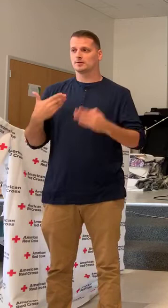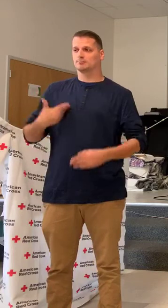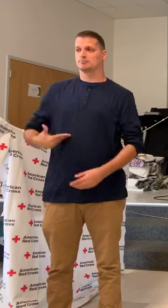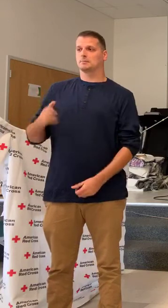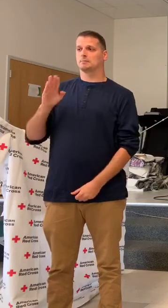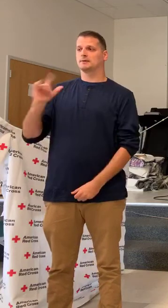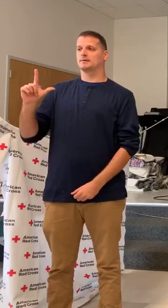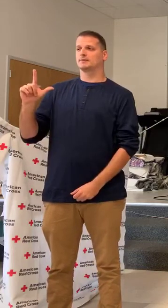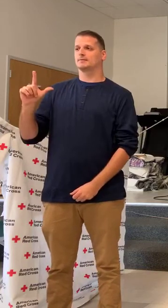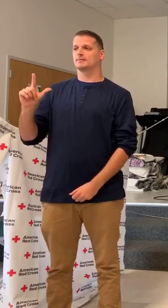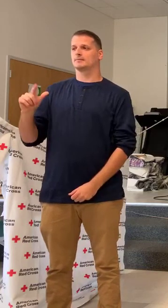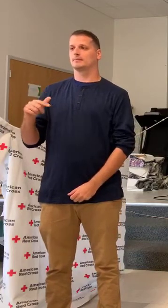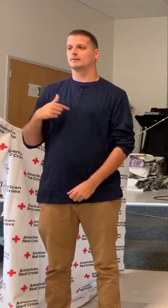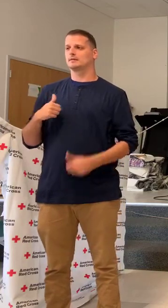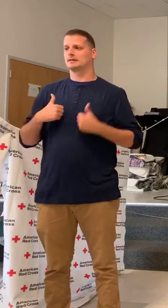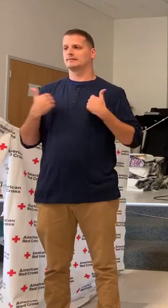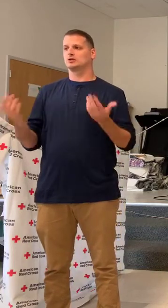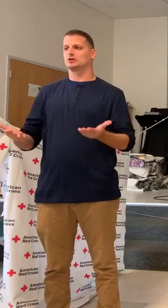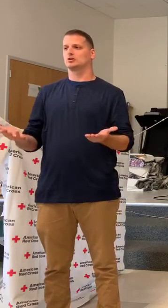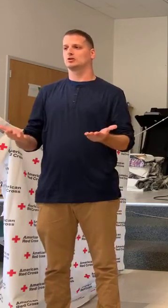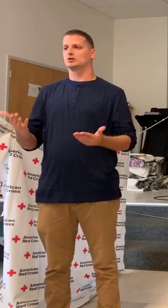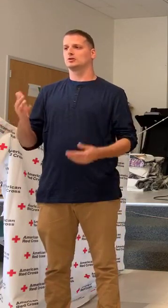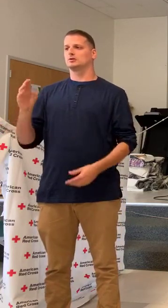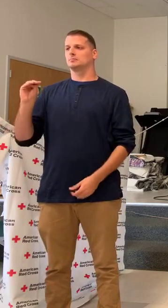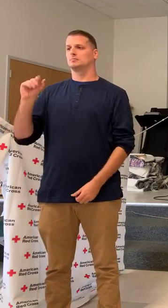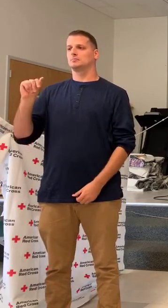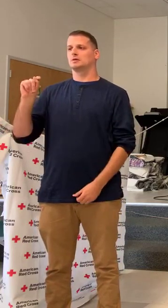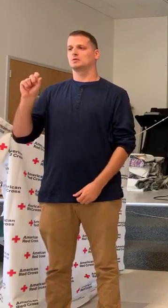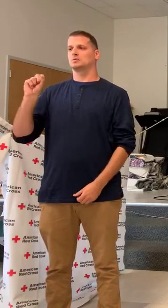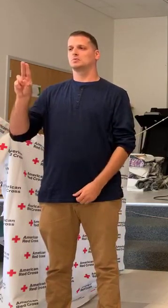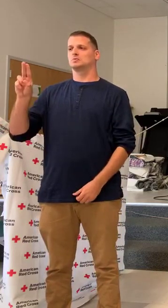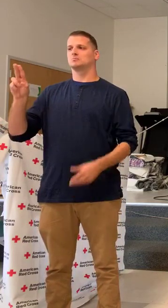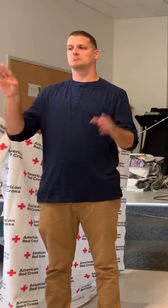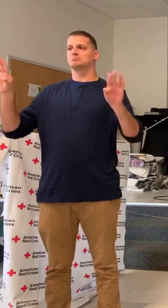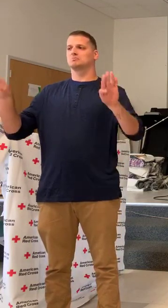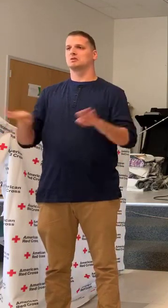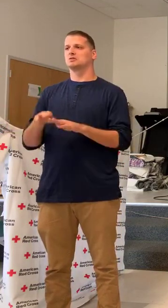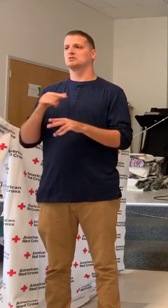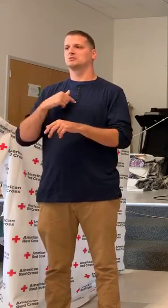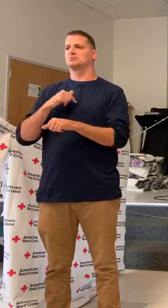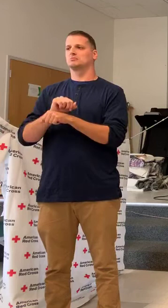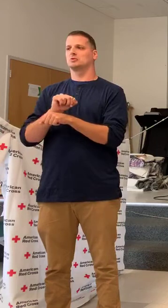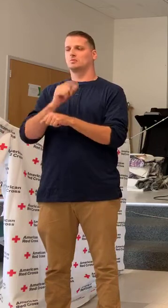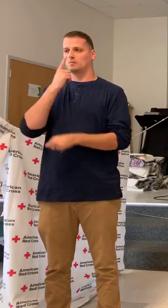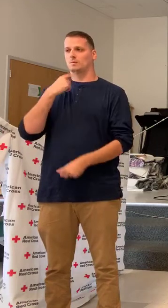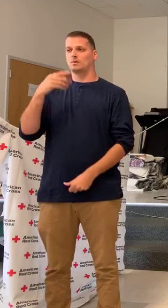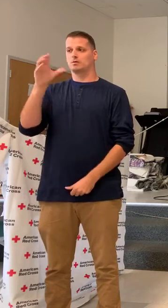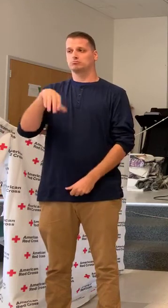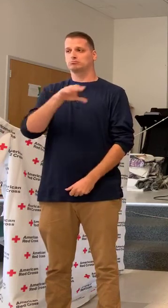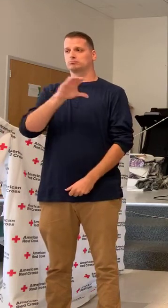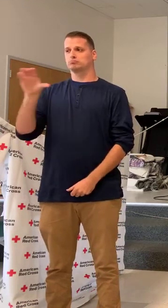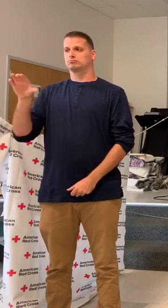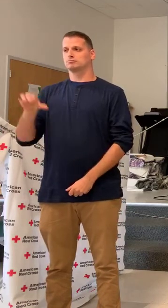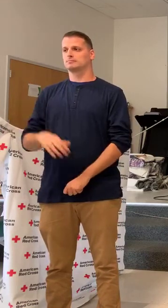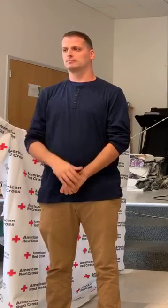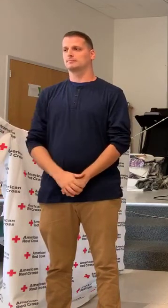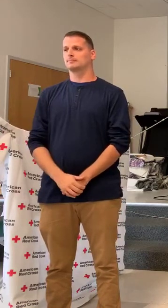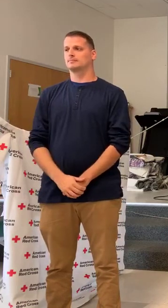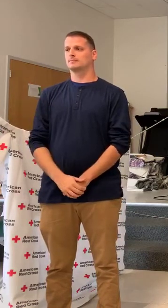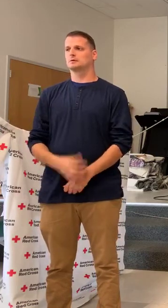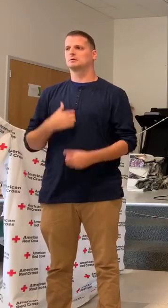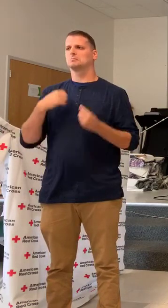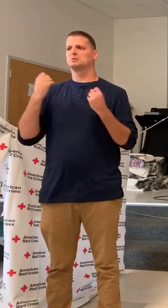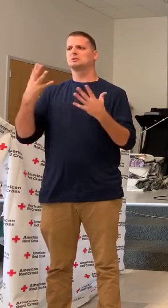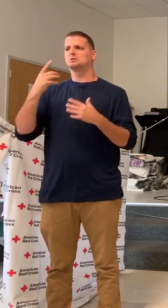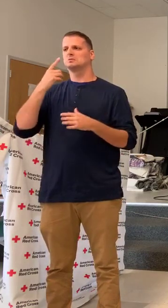I'm a resident of the MEDSU Borough. I work in the American Red Cross. We have quite a few Red Cross workers here, and some of them even came from the